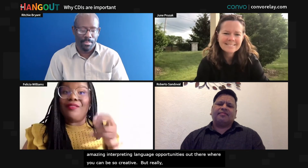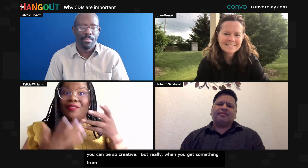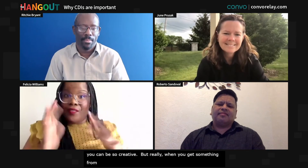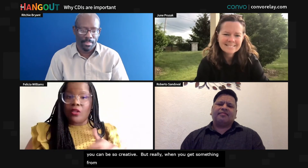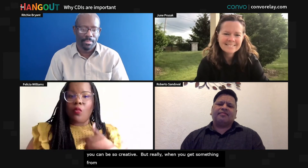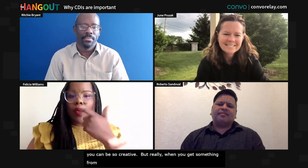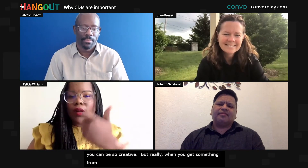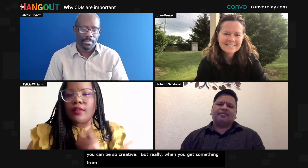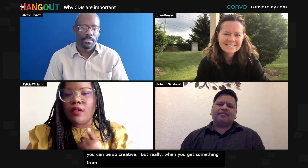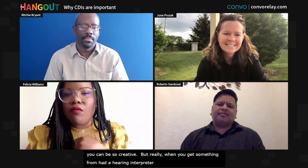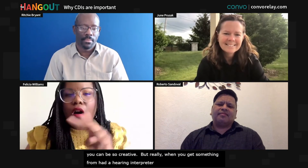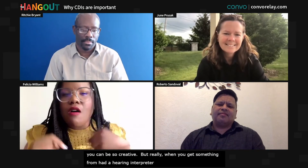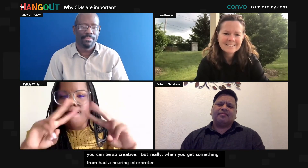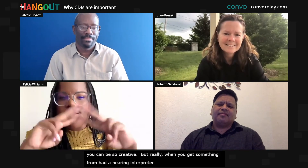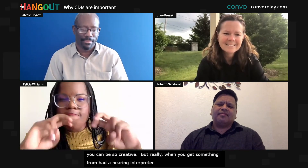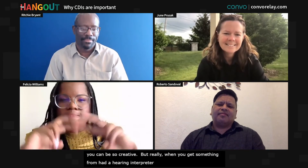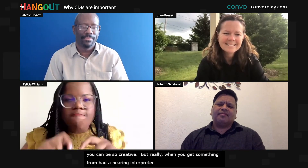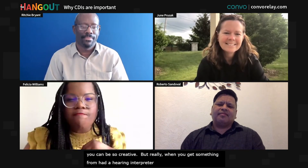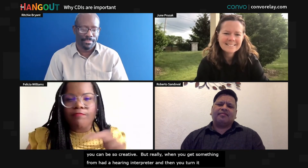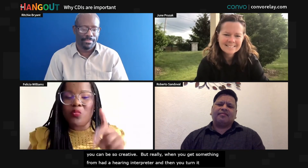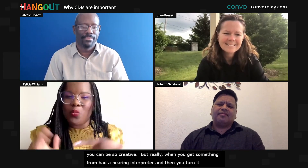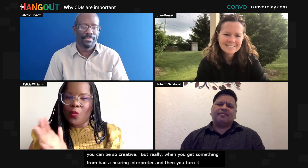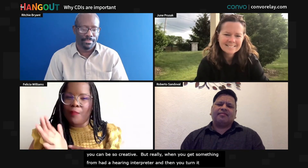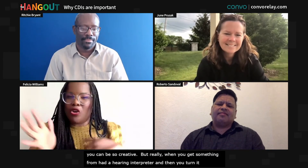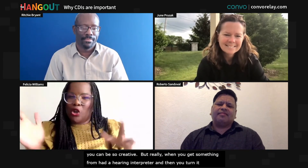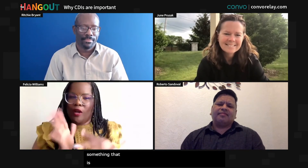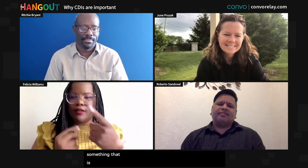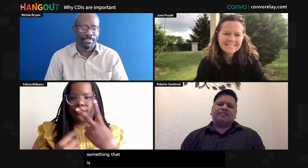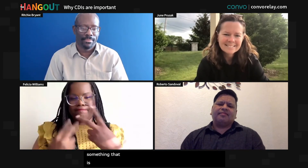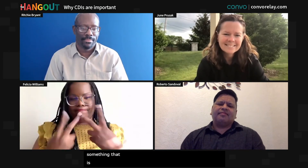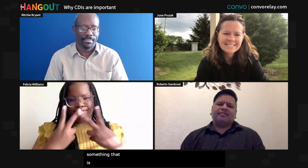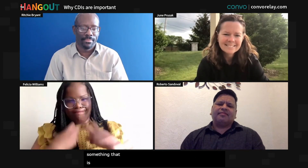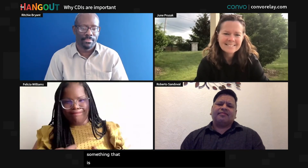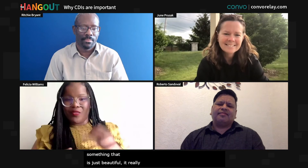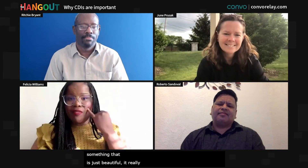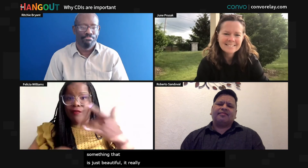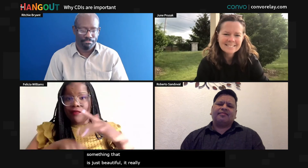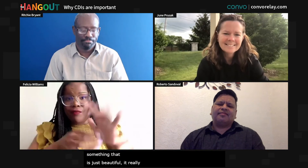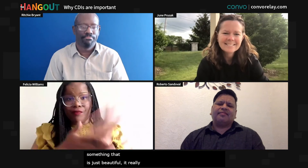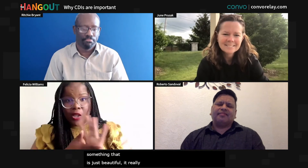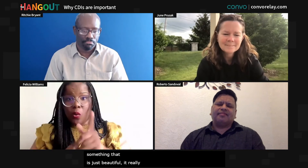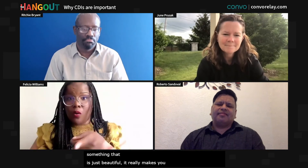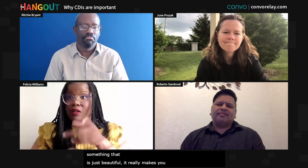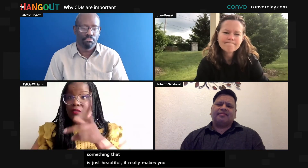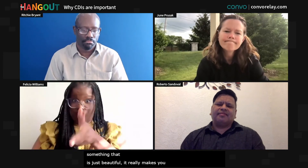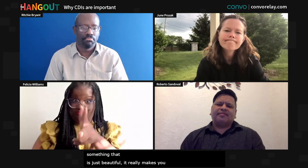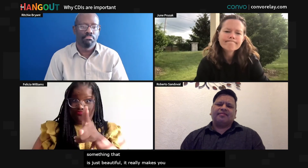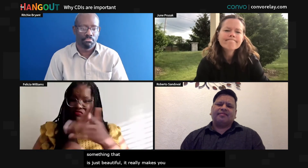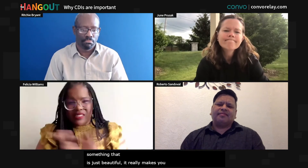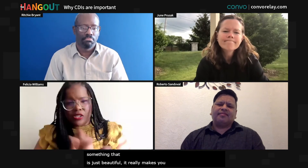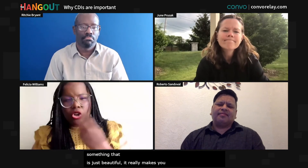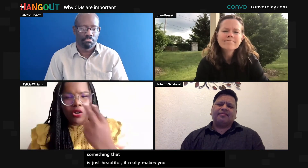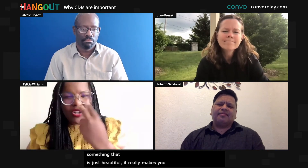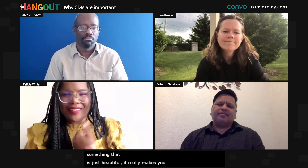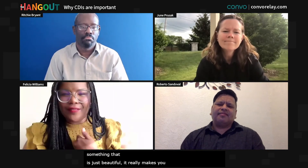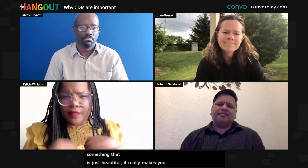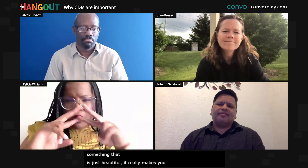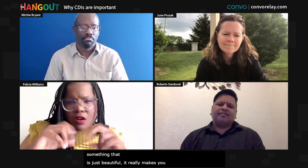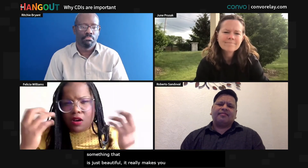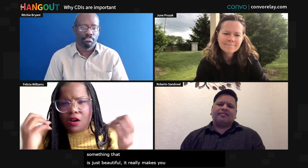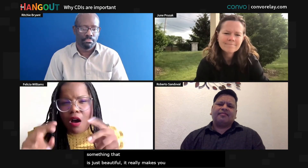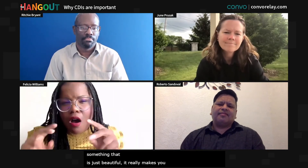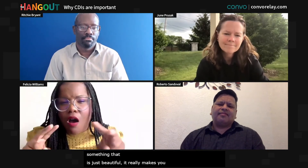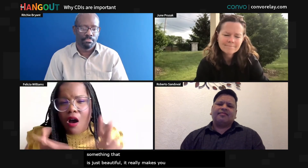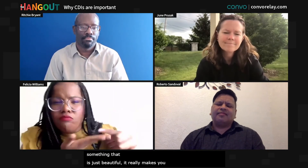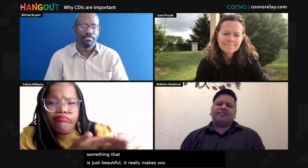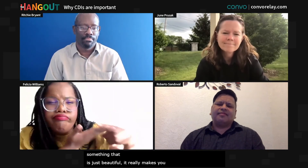and then you turn it into something that's just beautiful, it really makes you fall into it. You really do take time to look at yourself and